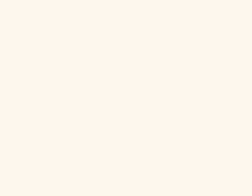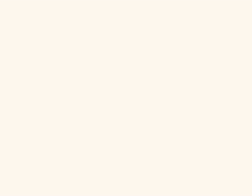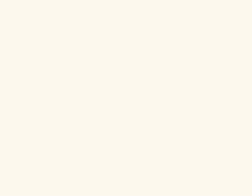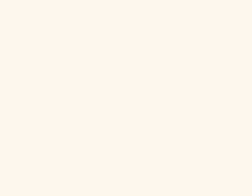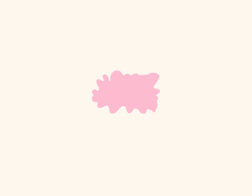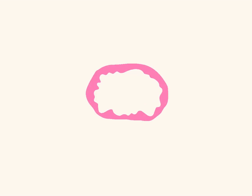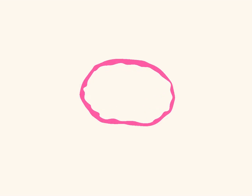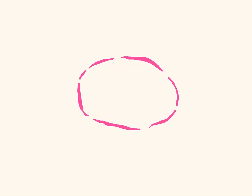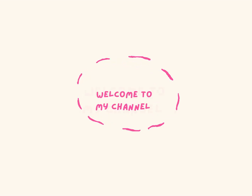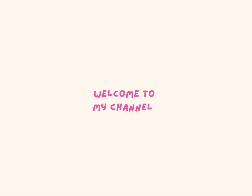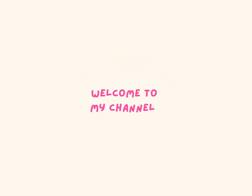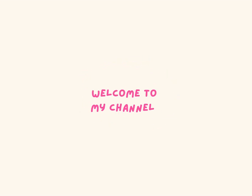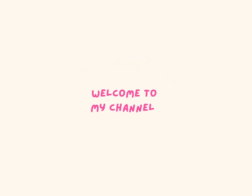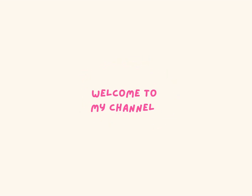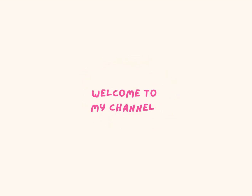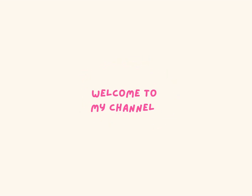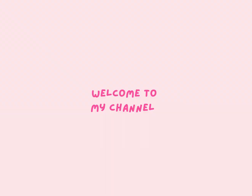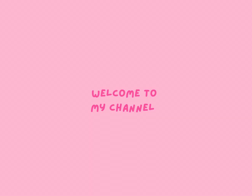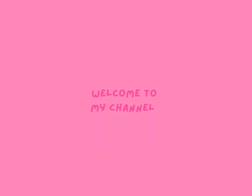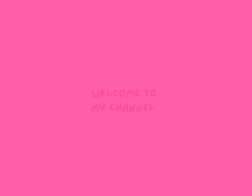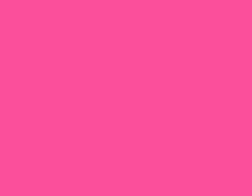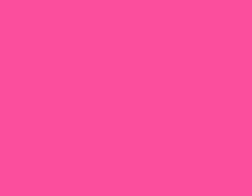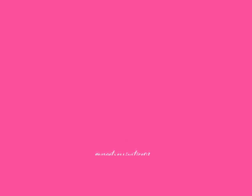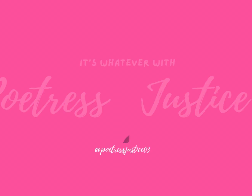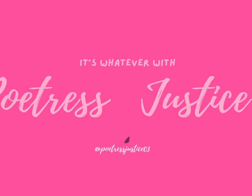moves. We turn the whole house into a buffet.